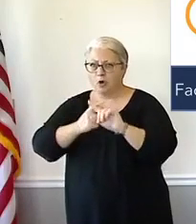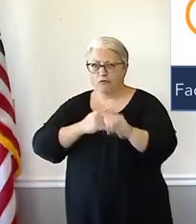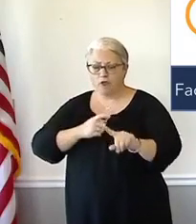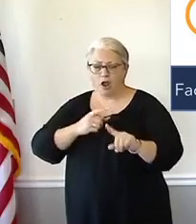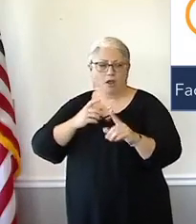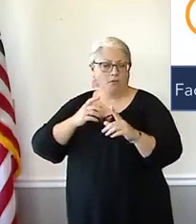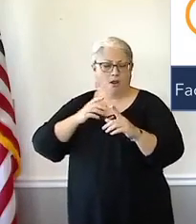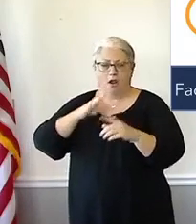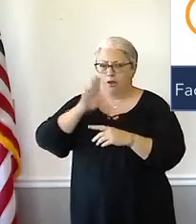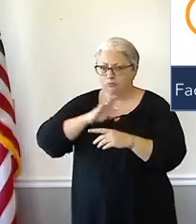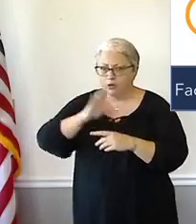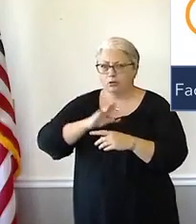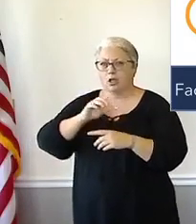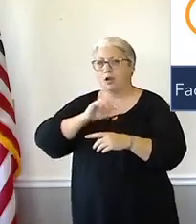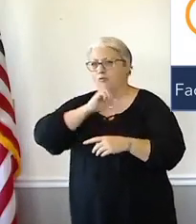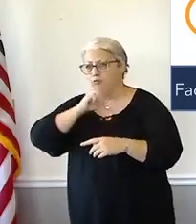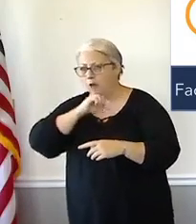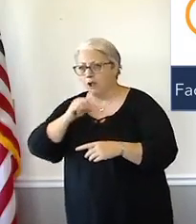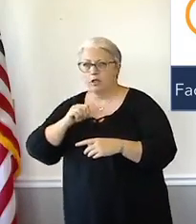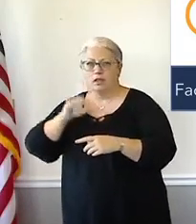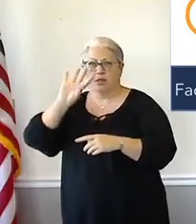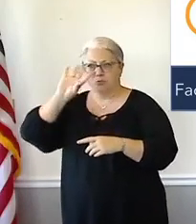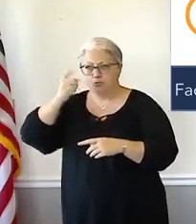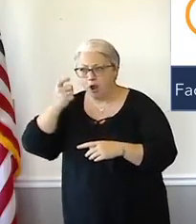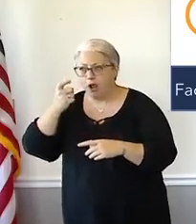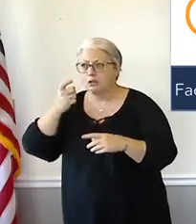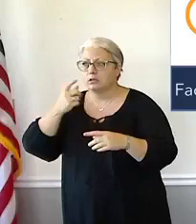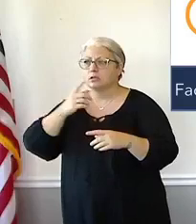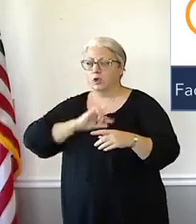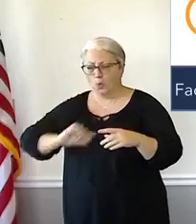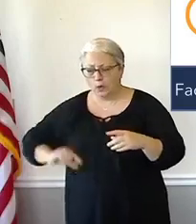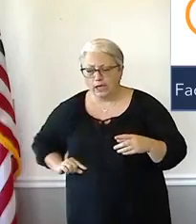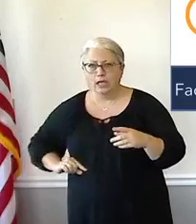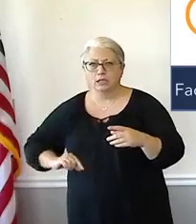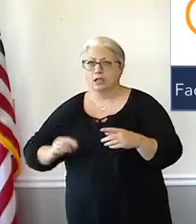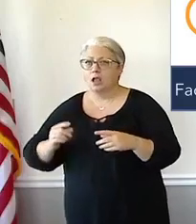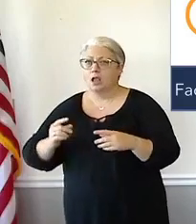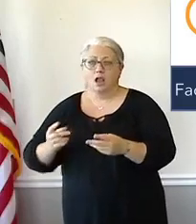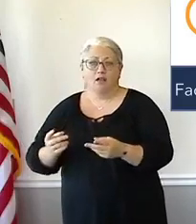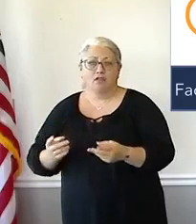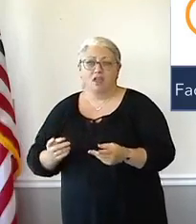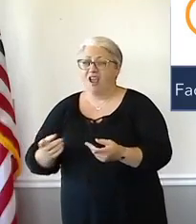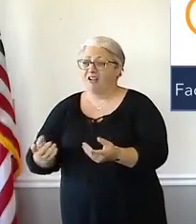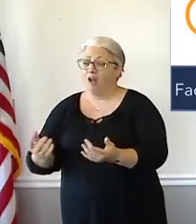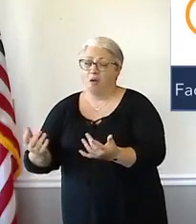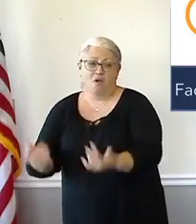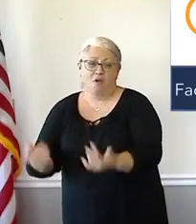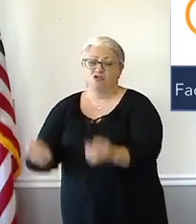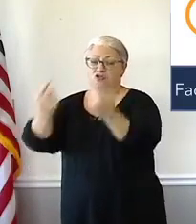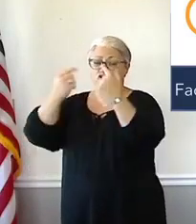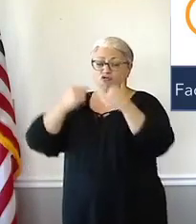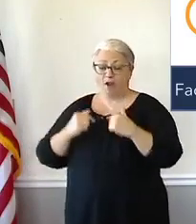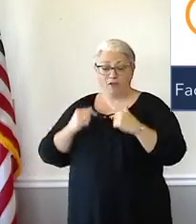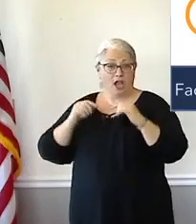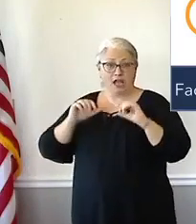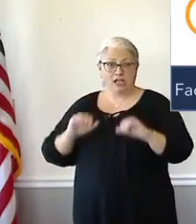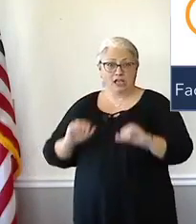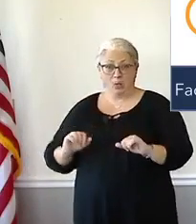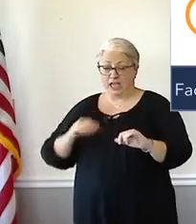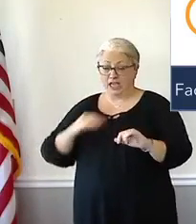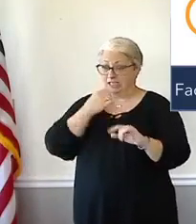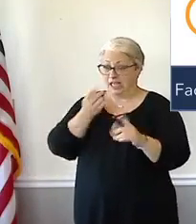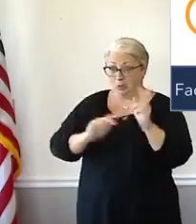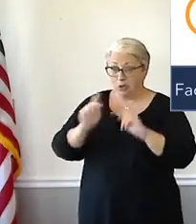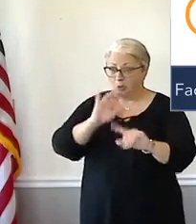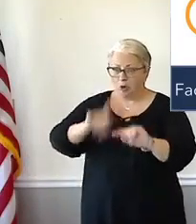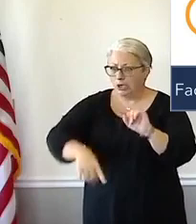us to know which travelers we should turn away? Well, you're not necessarily permitted to turn anyone away who doesn't meet the